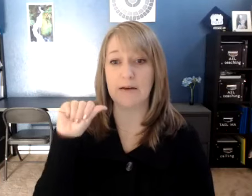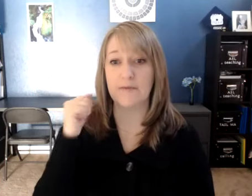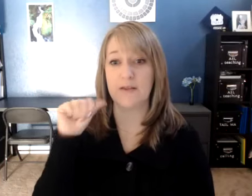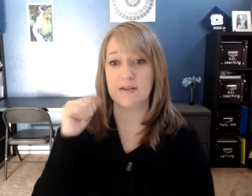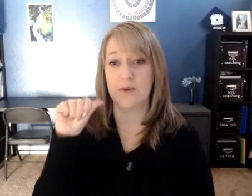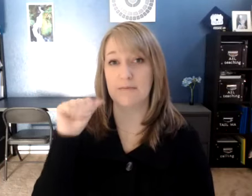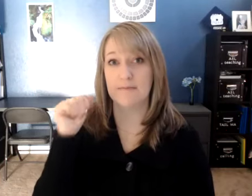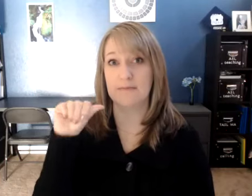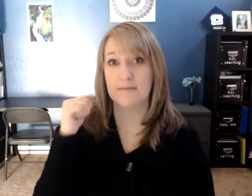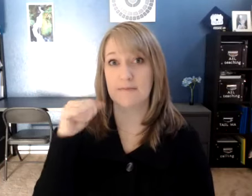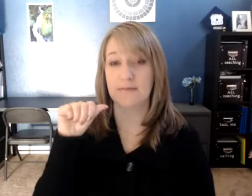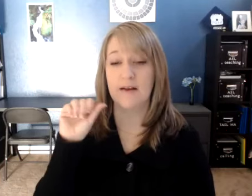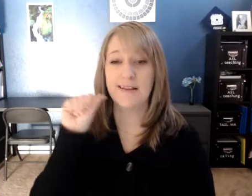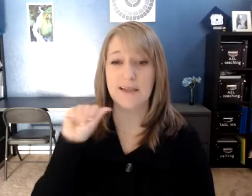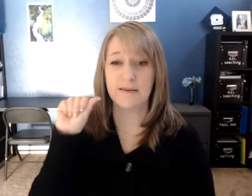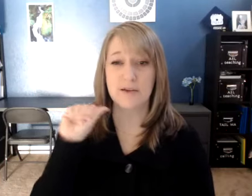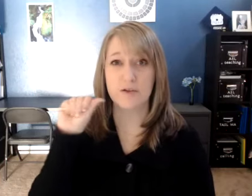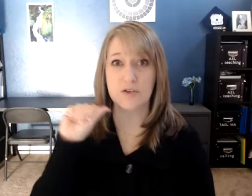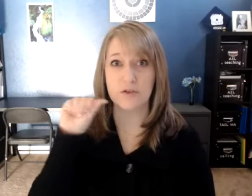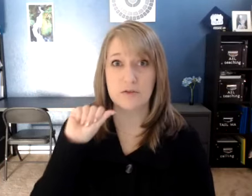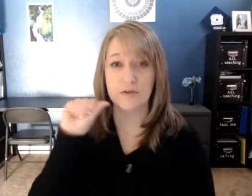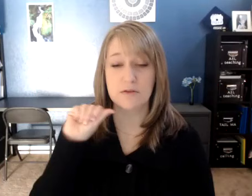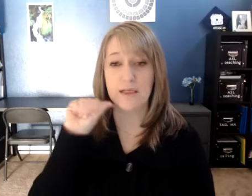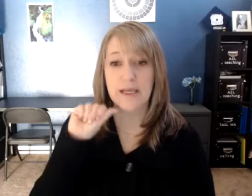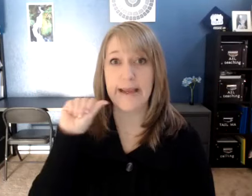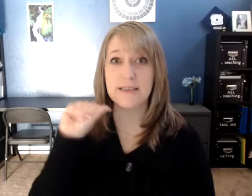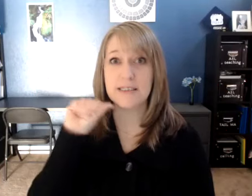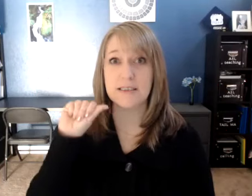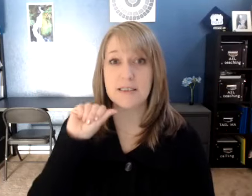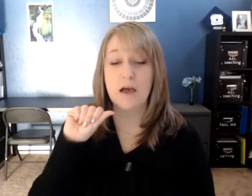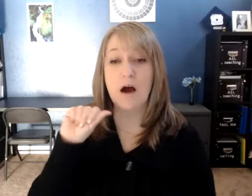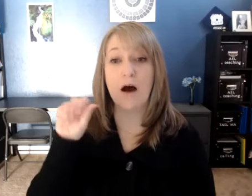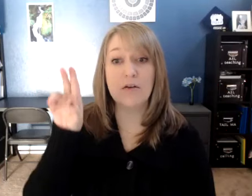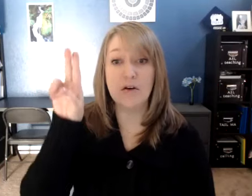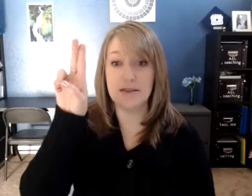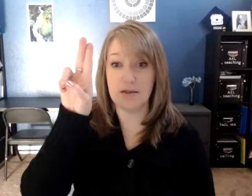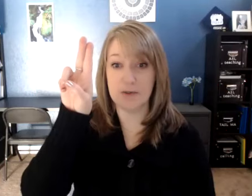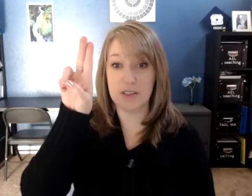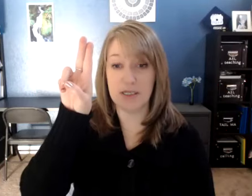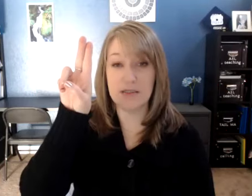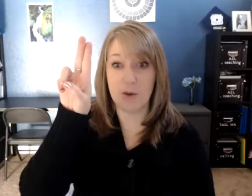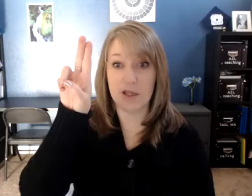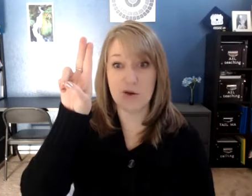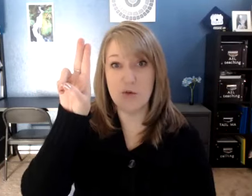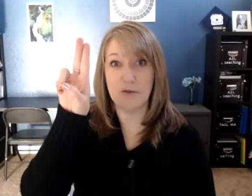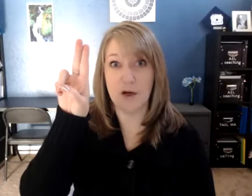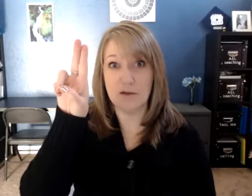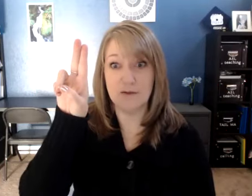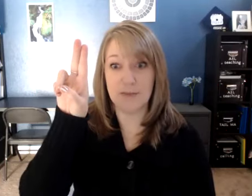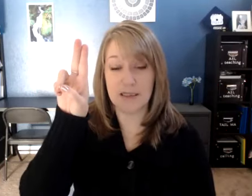and forth this way. I like the little circles. Aunt. Uncle is also initialized, so you want a U for uncle from